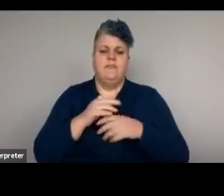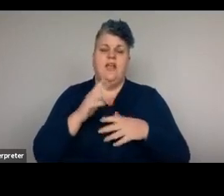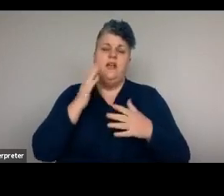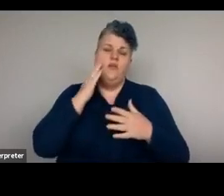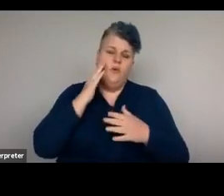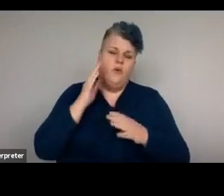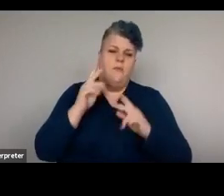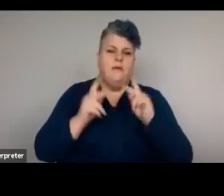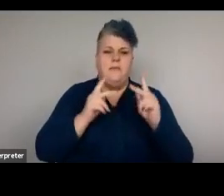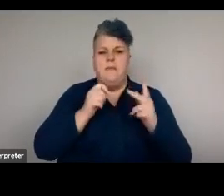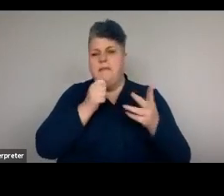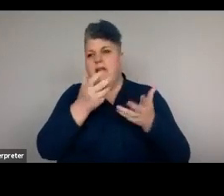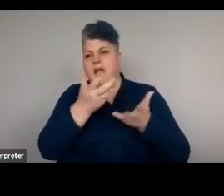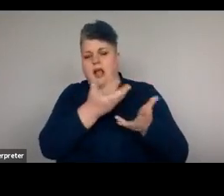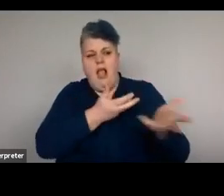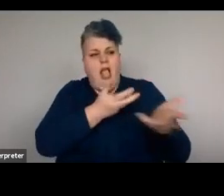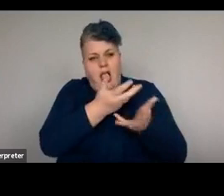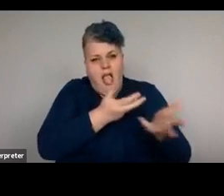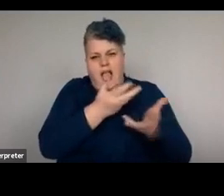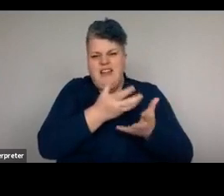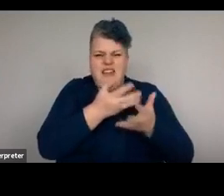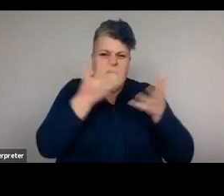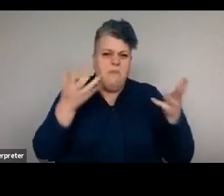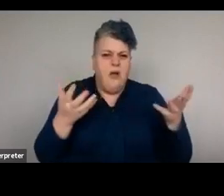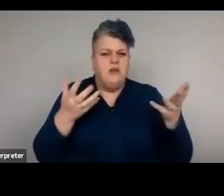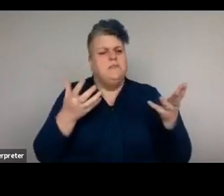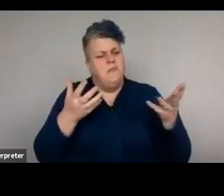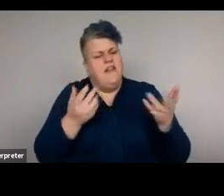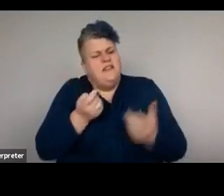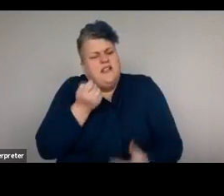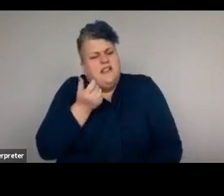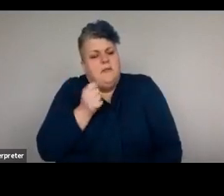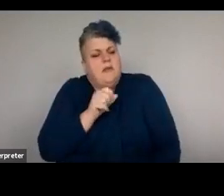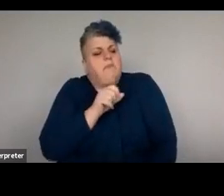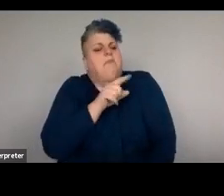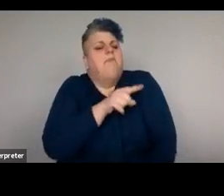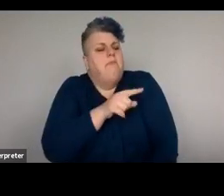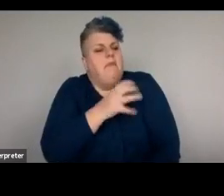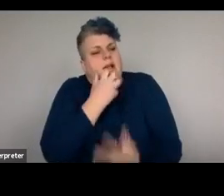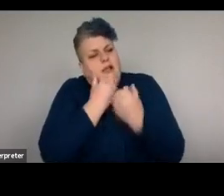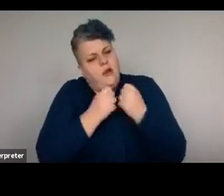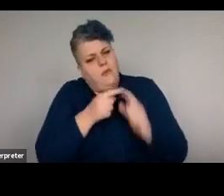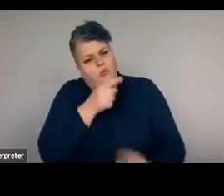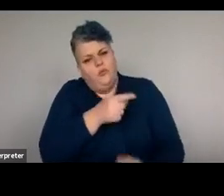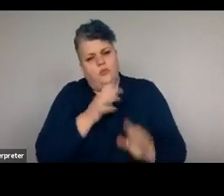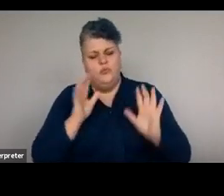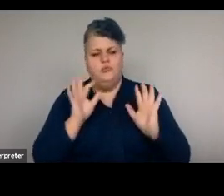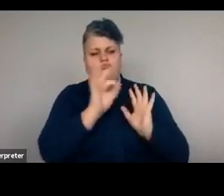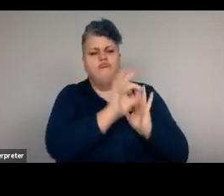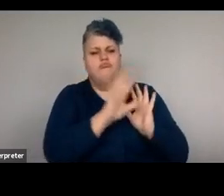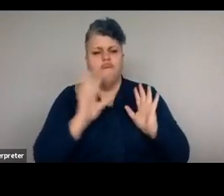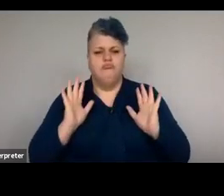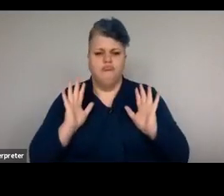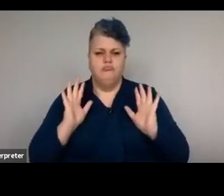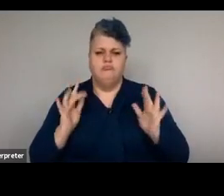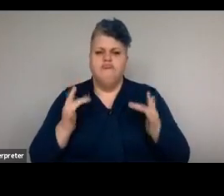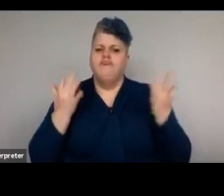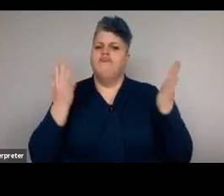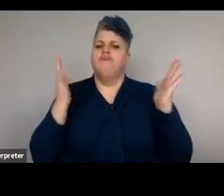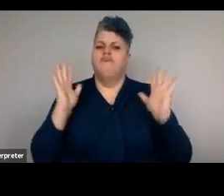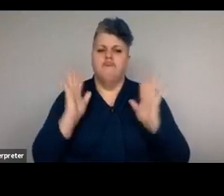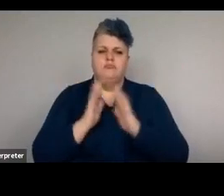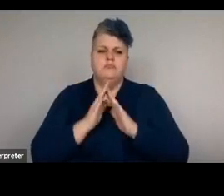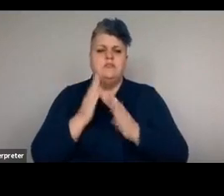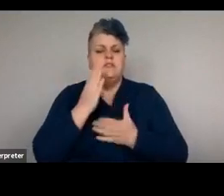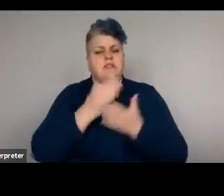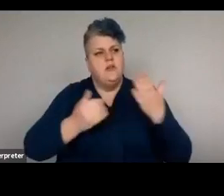much, it sends a message that there's someone out there who cares, and someone out there who wants to